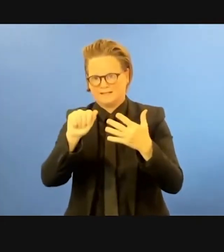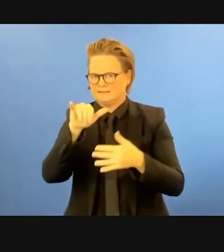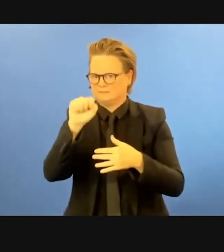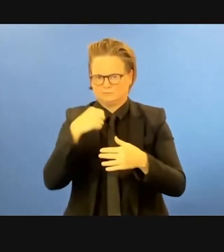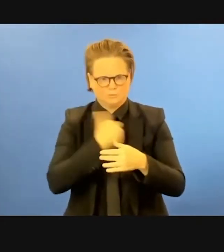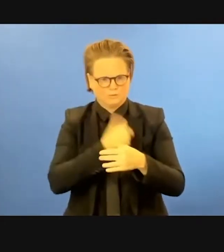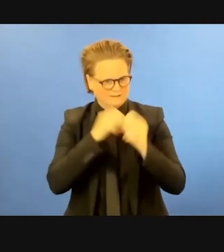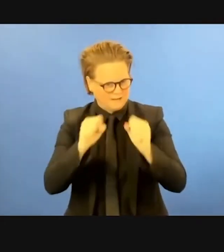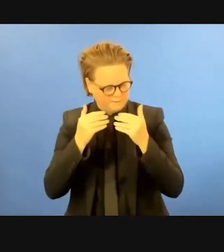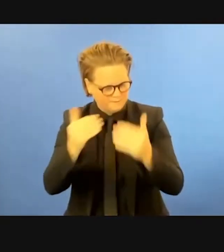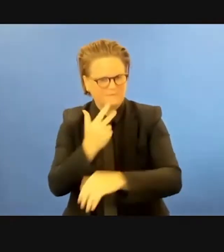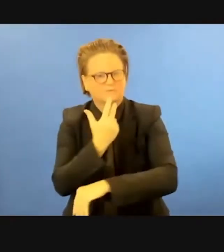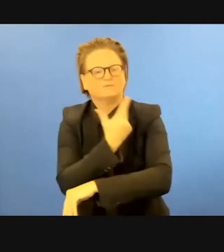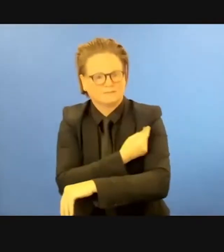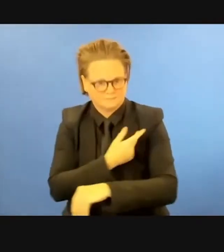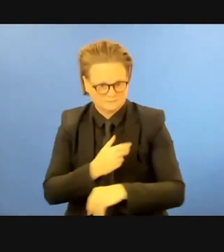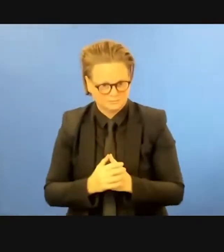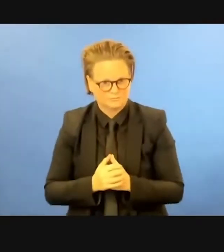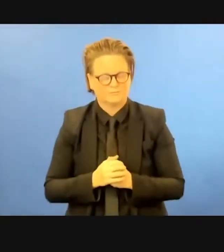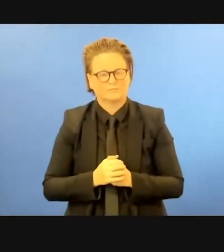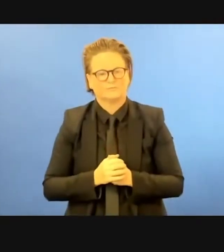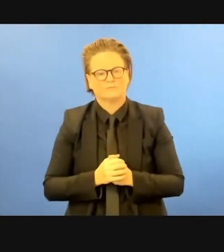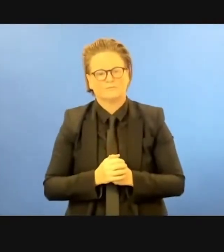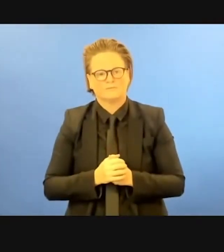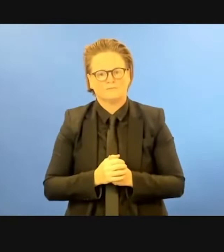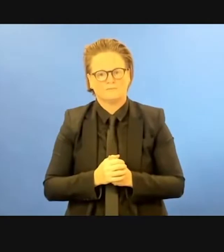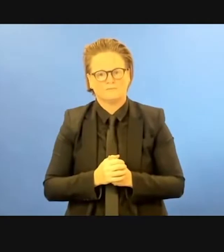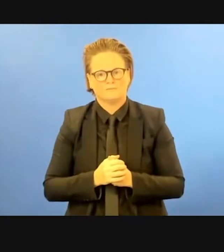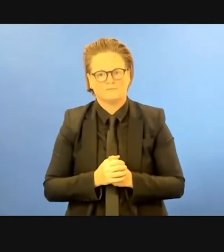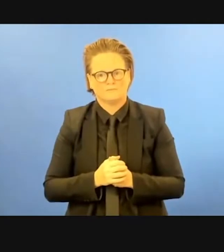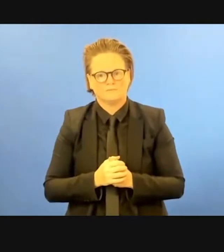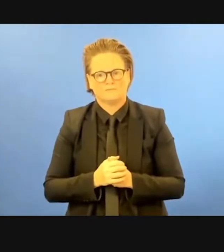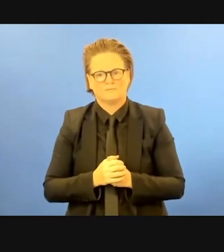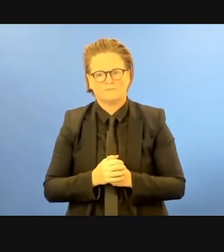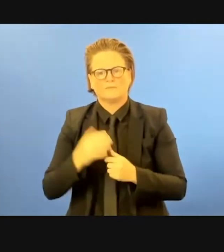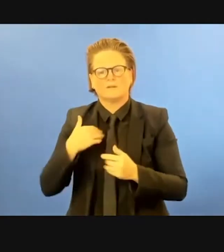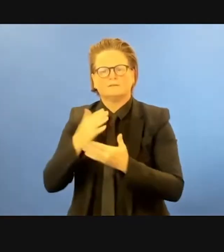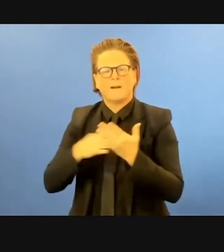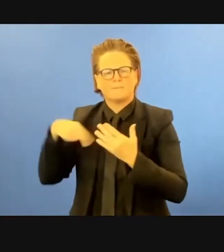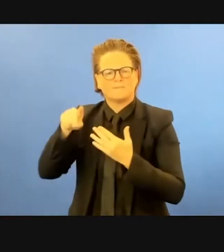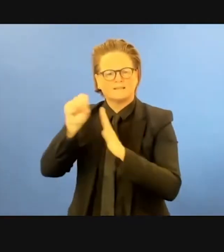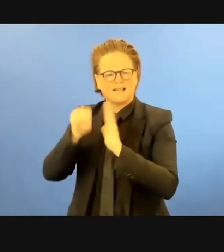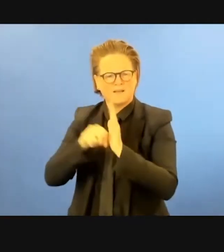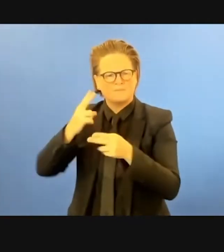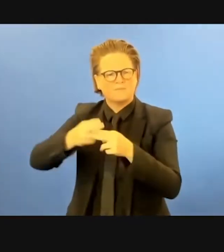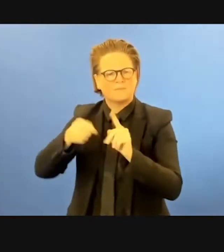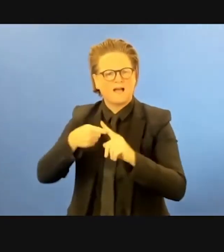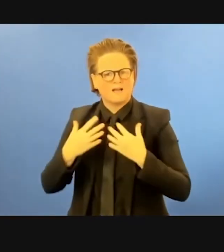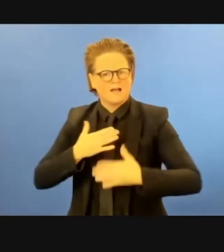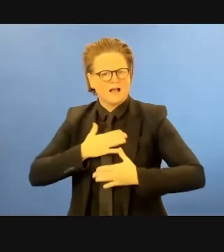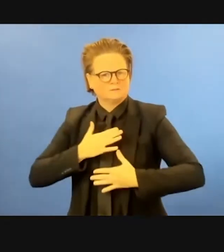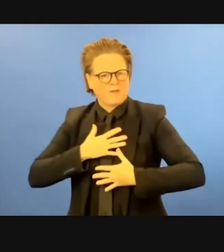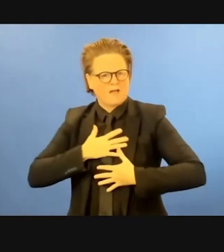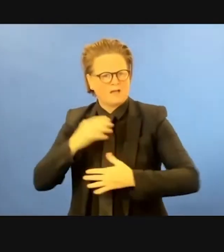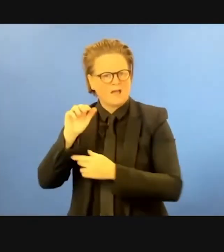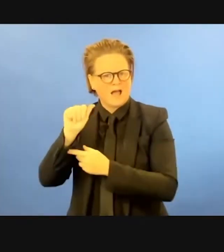And some states name asthma as a health condition, but not in California. So does someone who